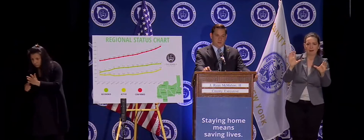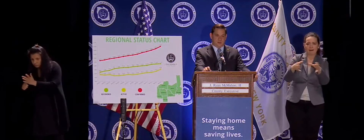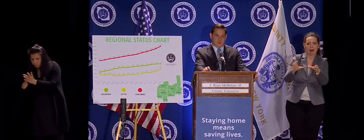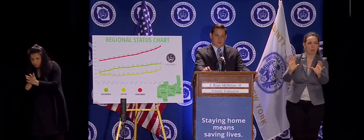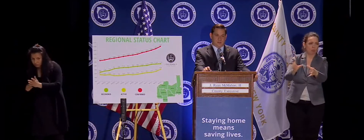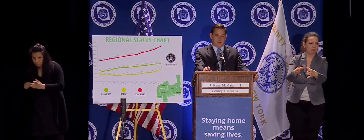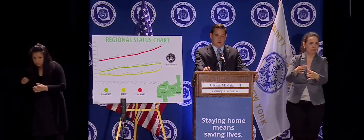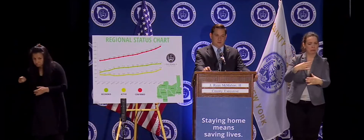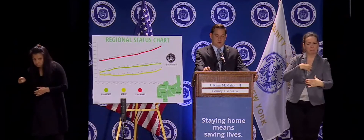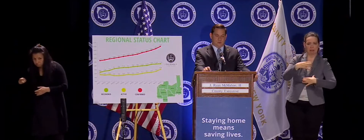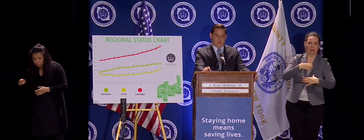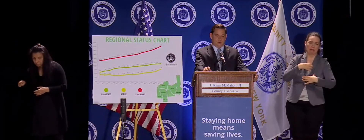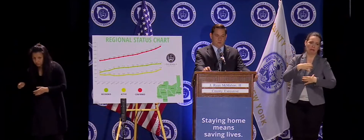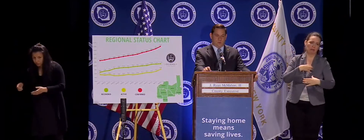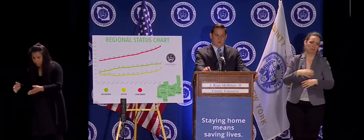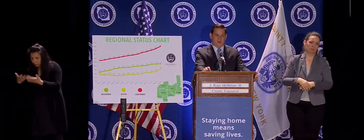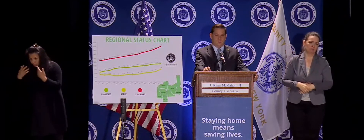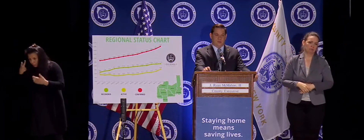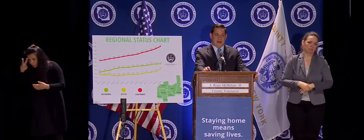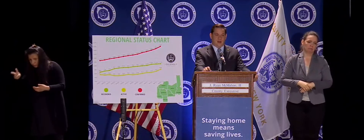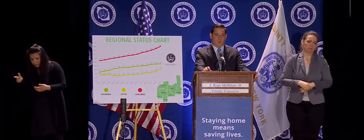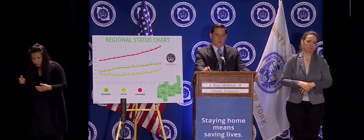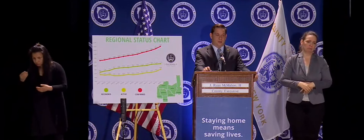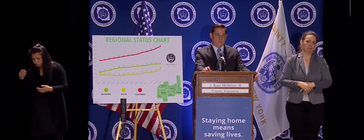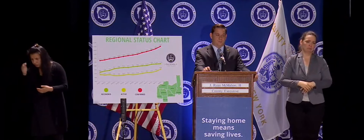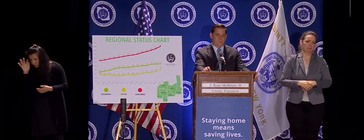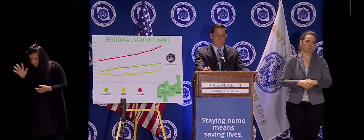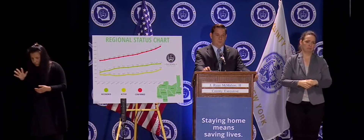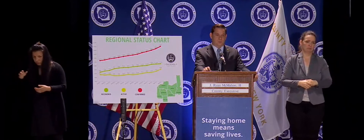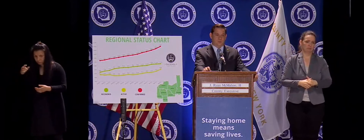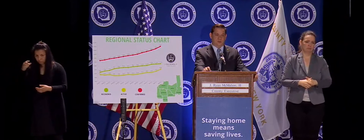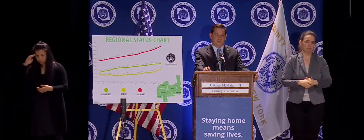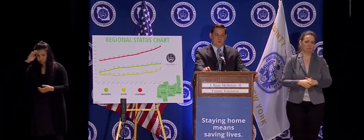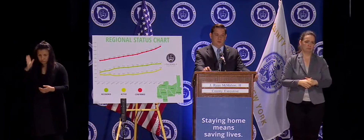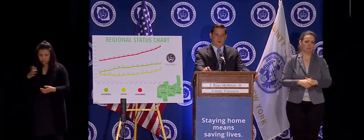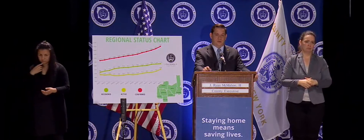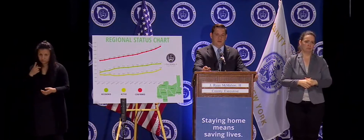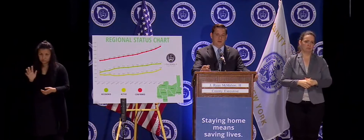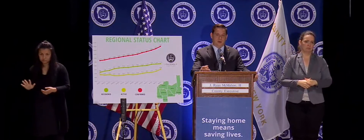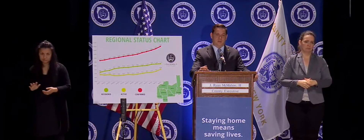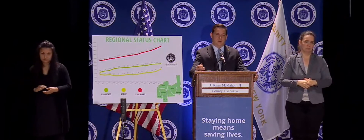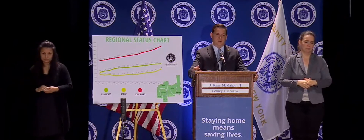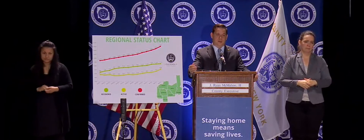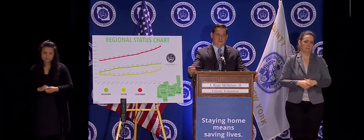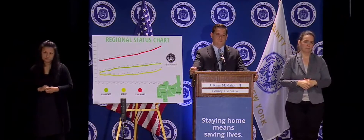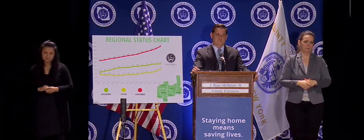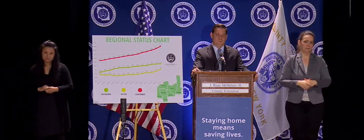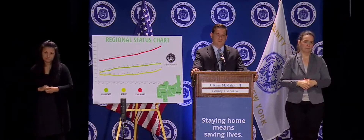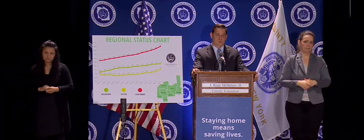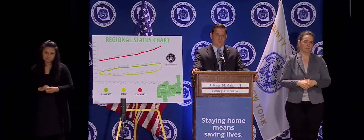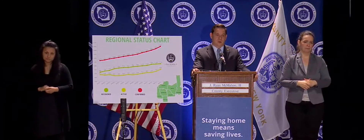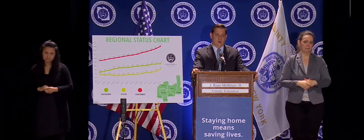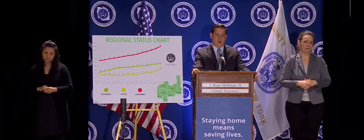this week that we believe will be eye-opening to people when they're thinking about Mother's Day.